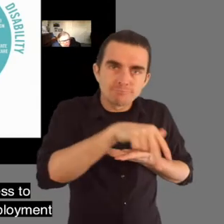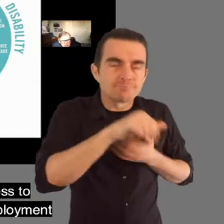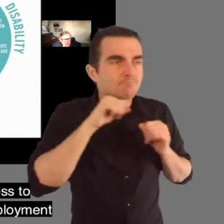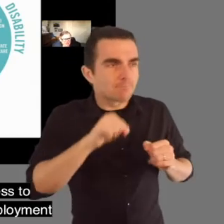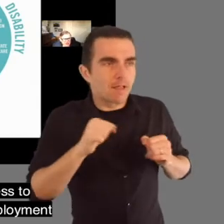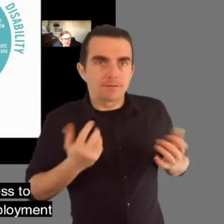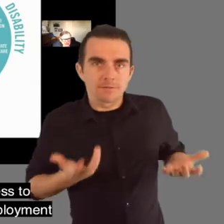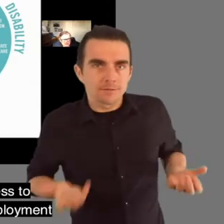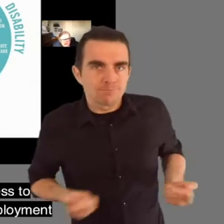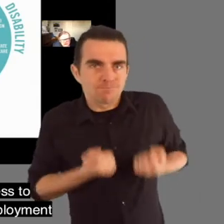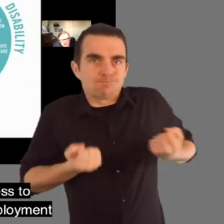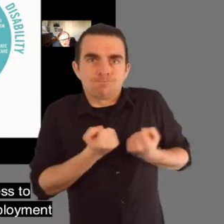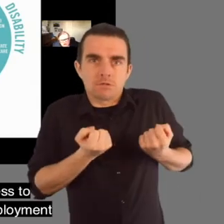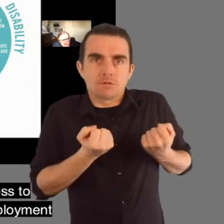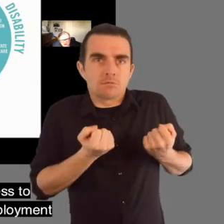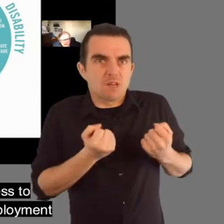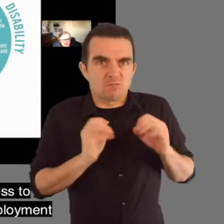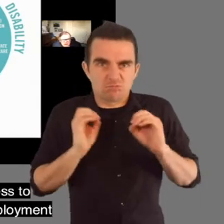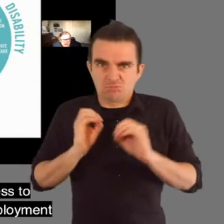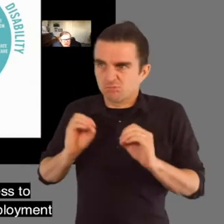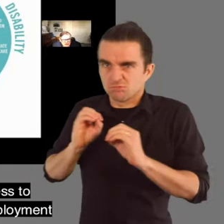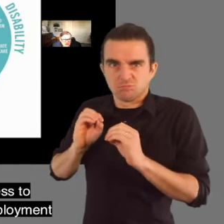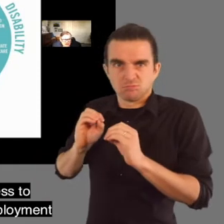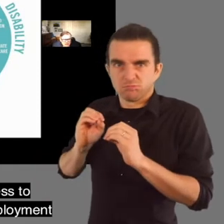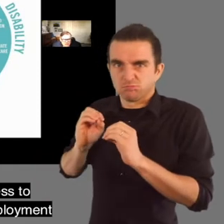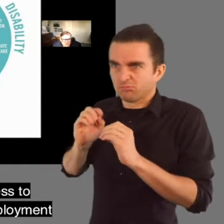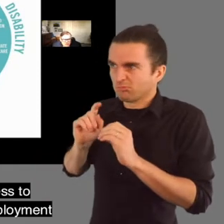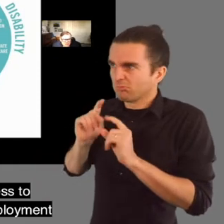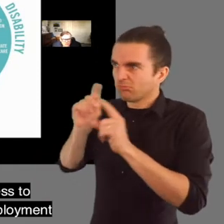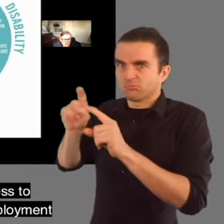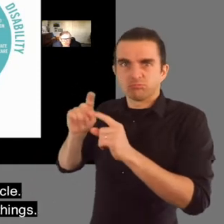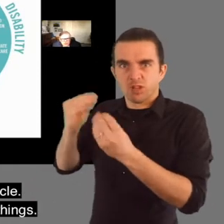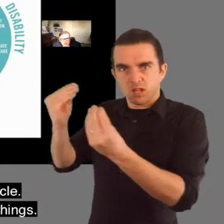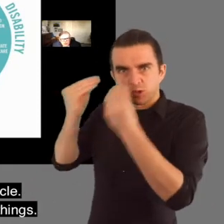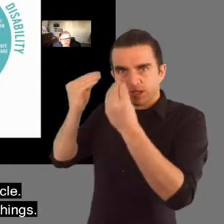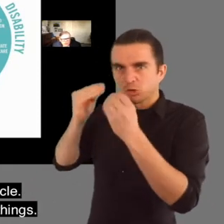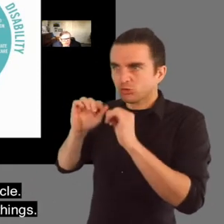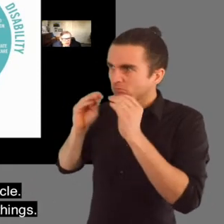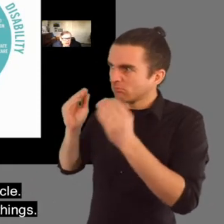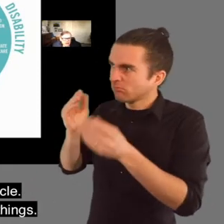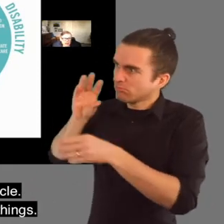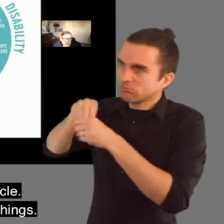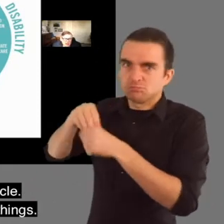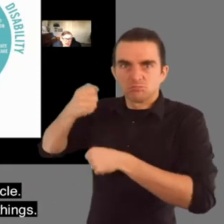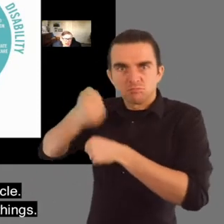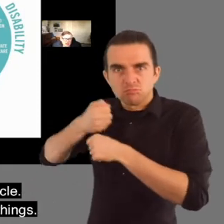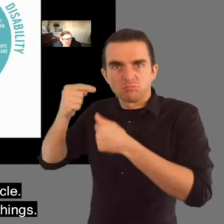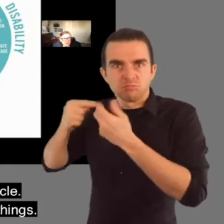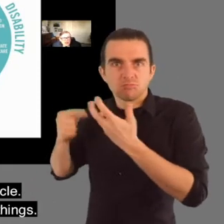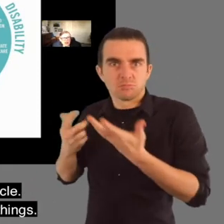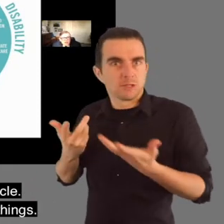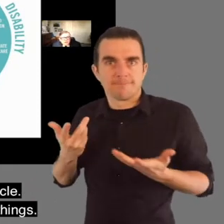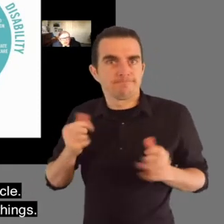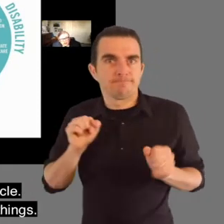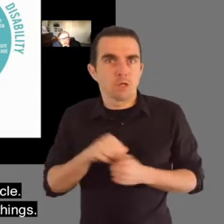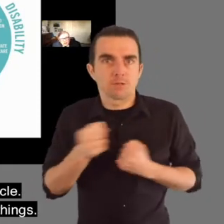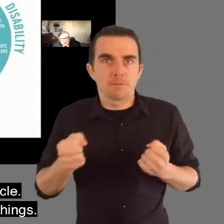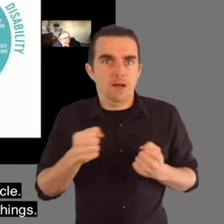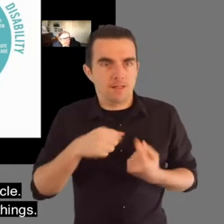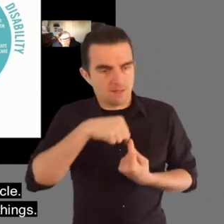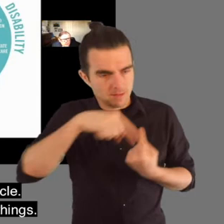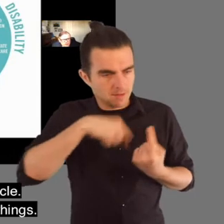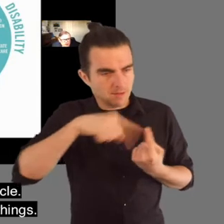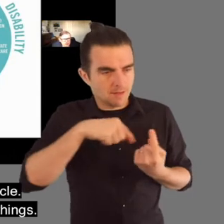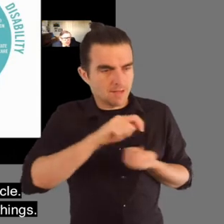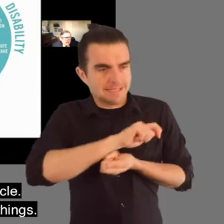very likely to have access to rehabilitation, education, employment, which could help end the cycle. So we have